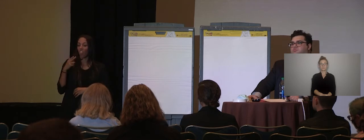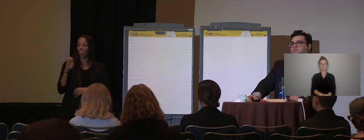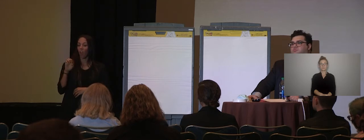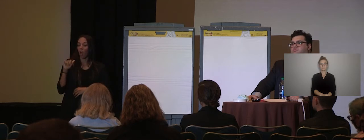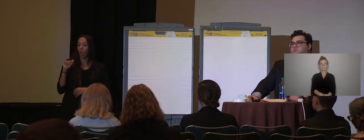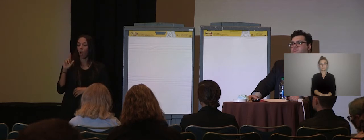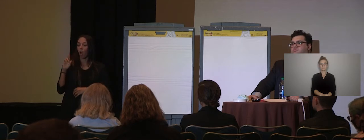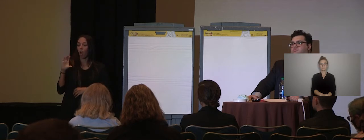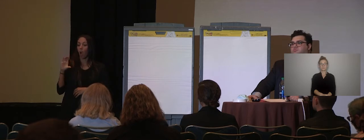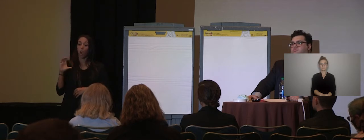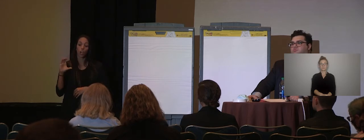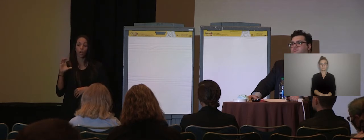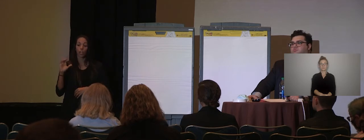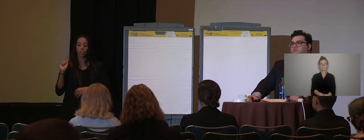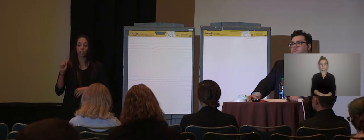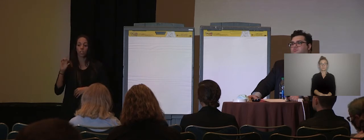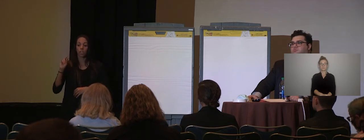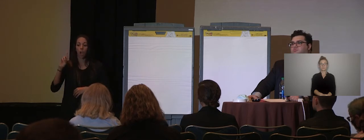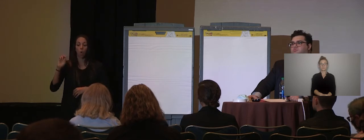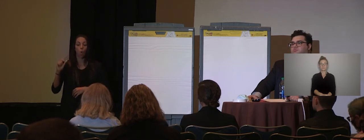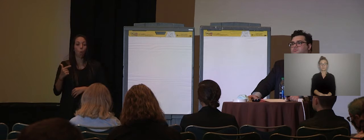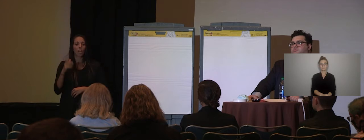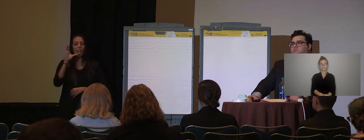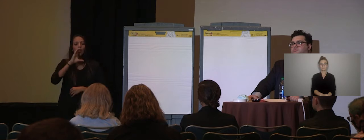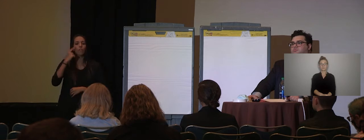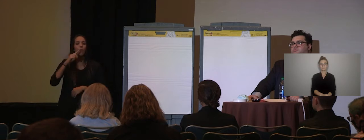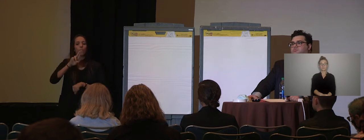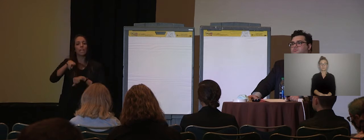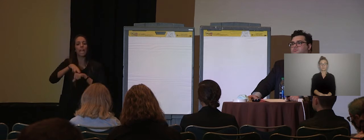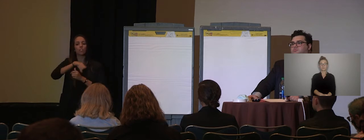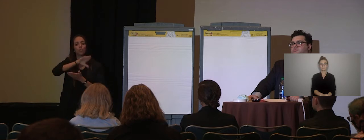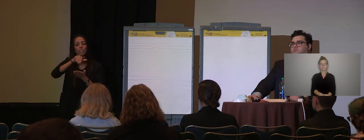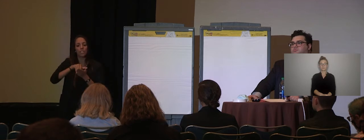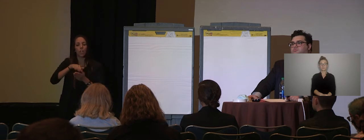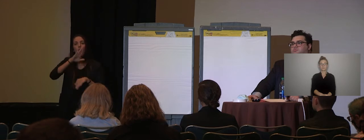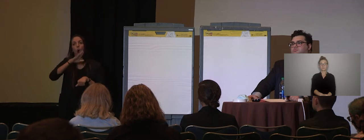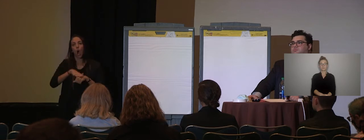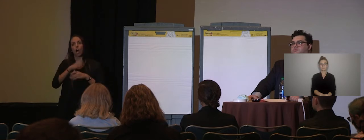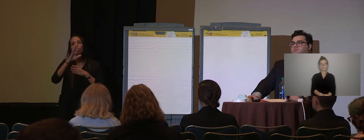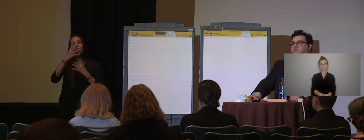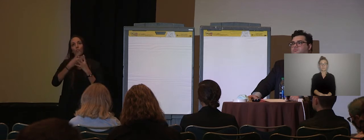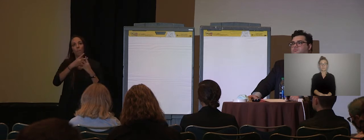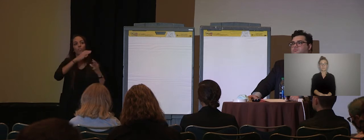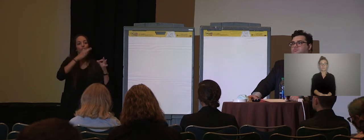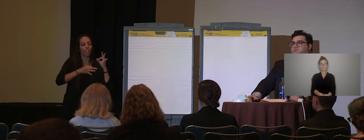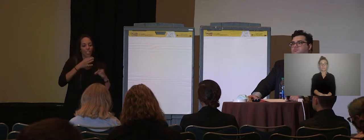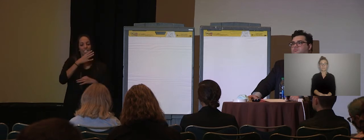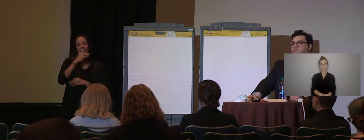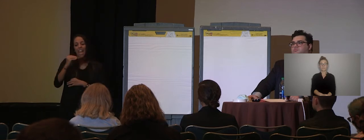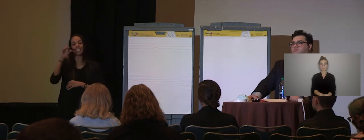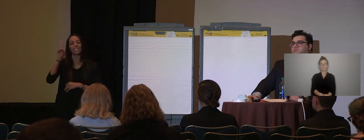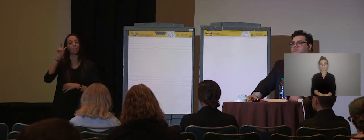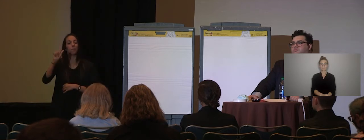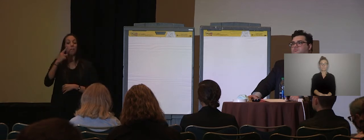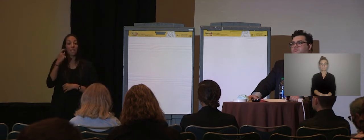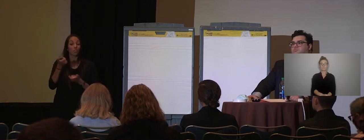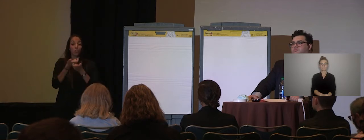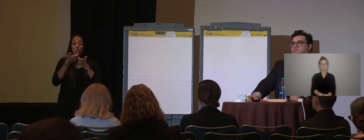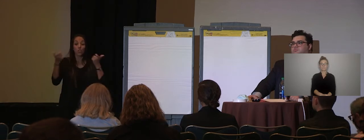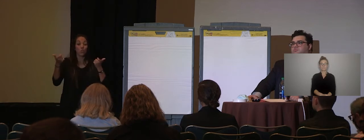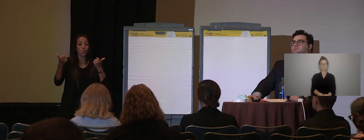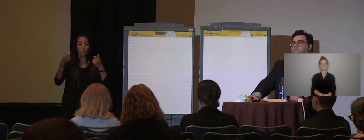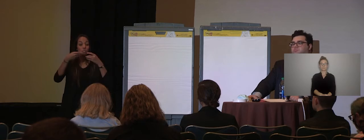www.thearc.org. And just look for the National Center on Criminal Justice and Disability, because there's a huge amount